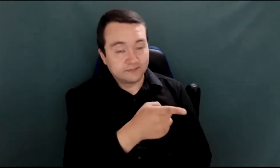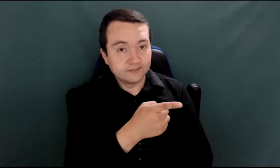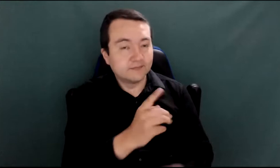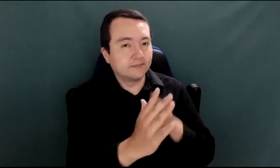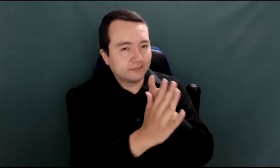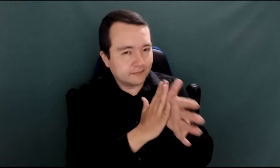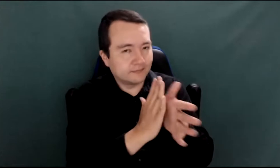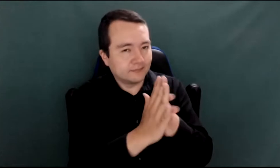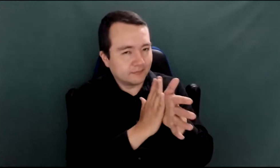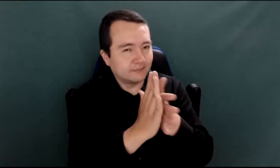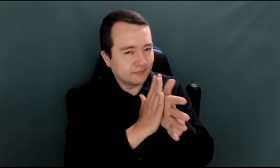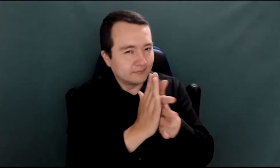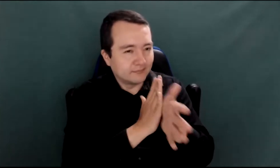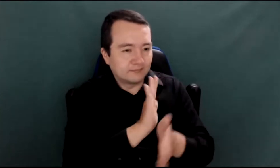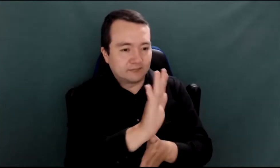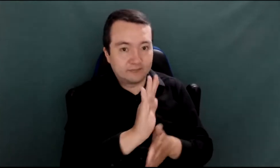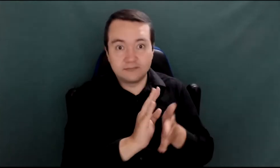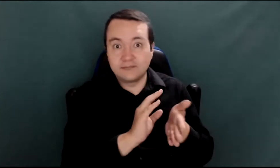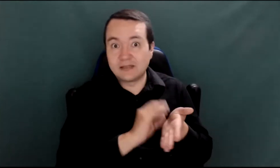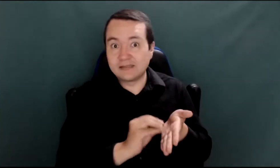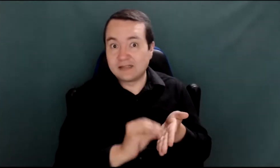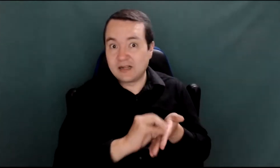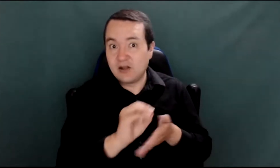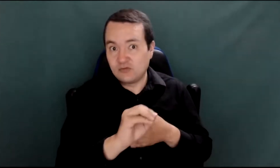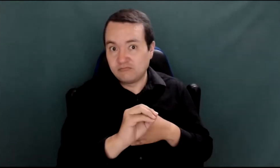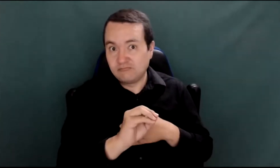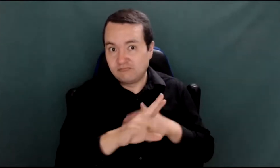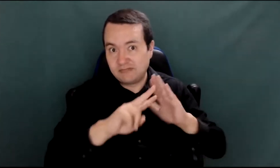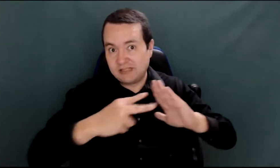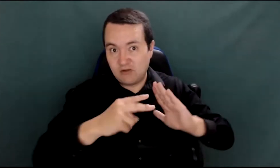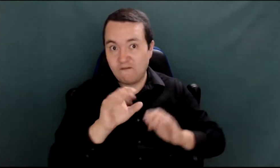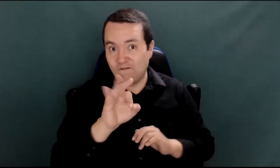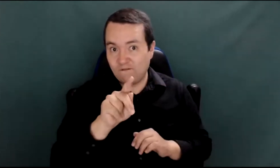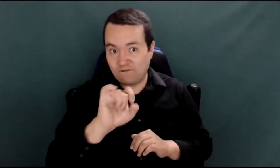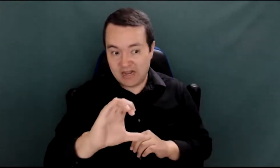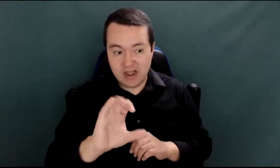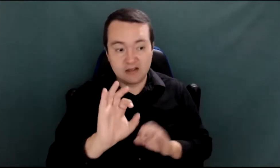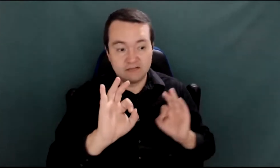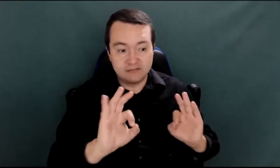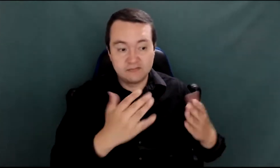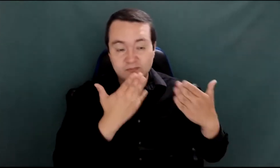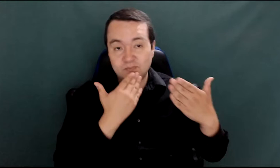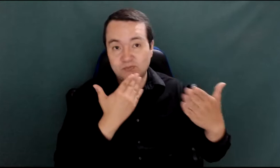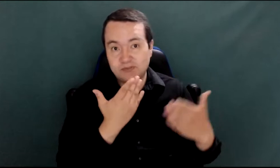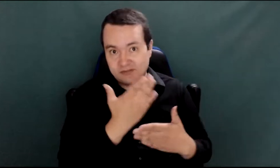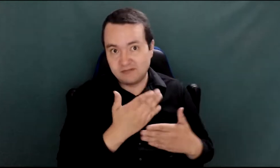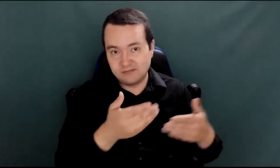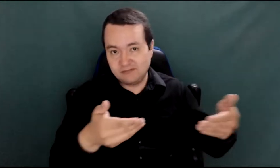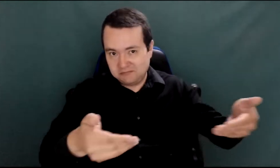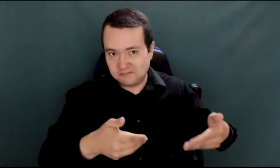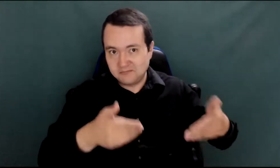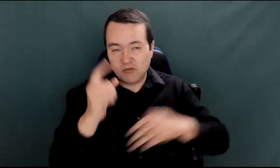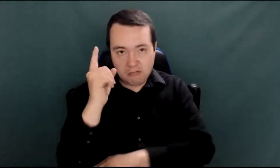Thank you very much for sharing your thoughts. We heard from the technical secretary of